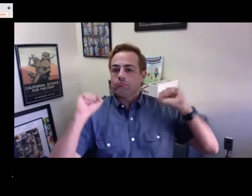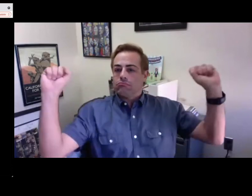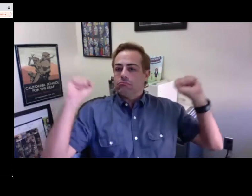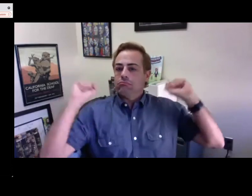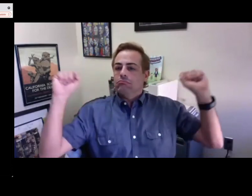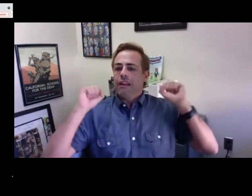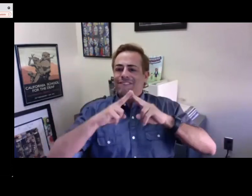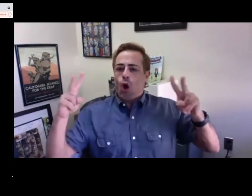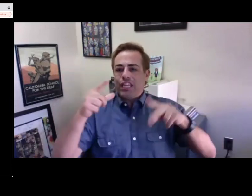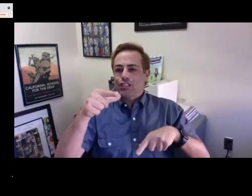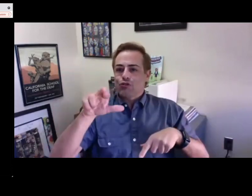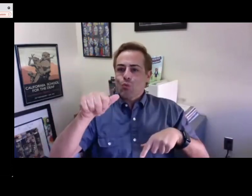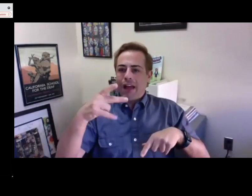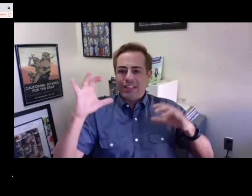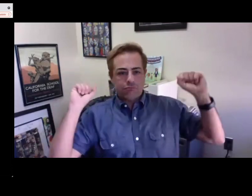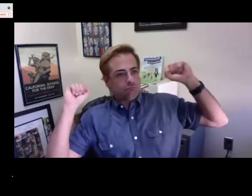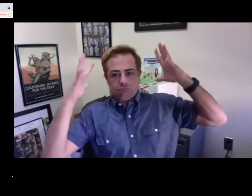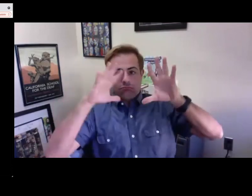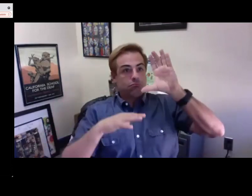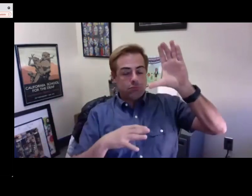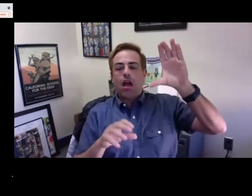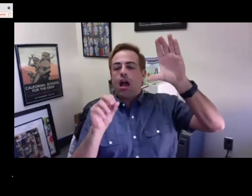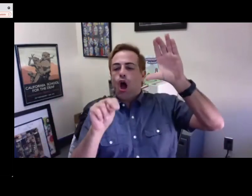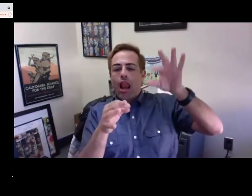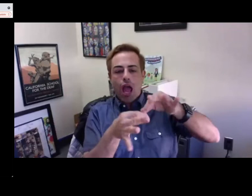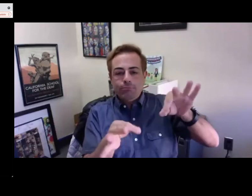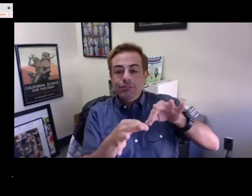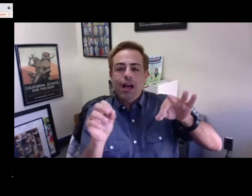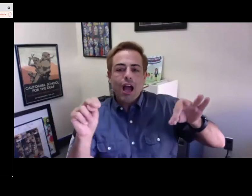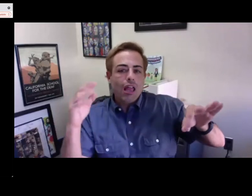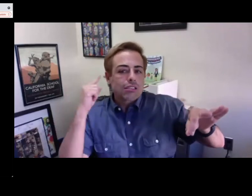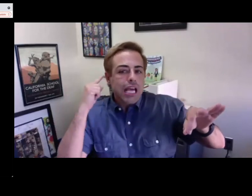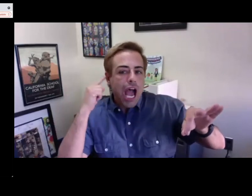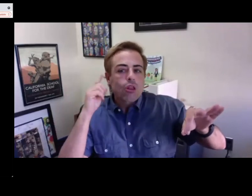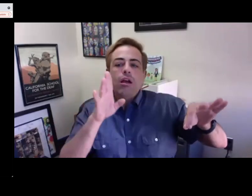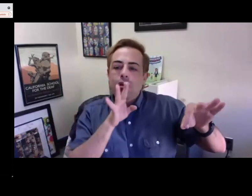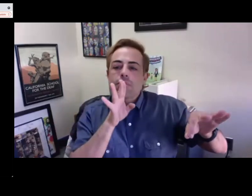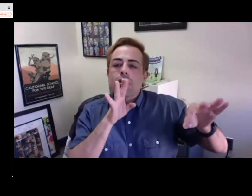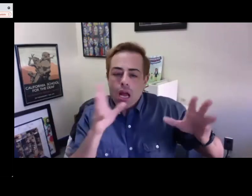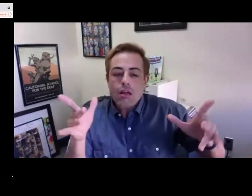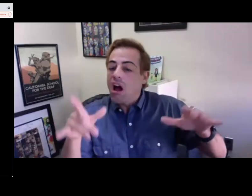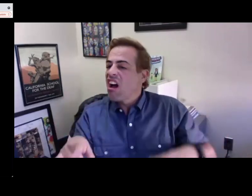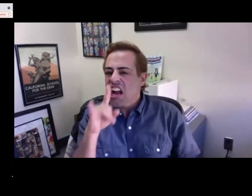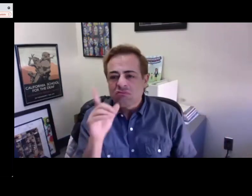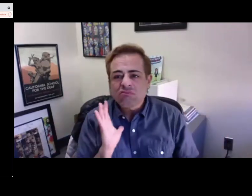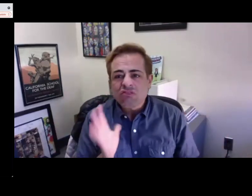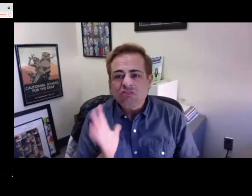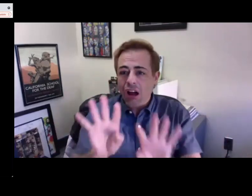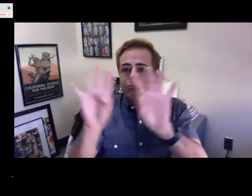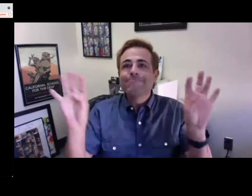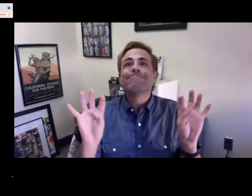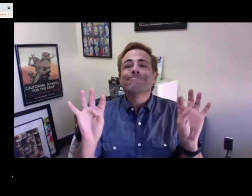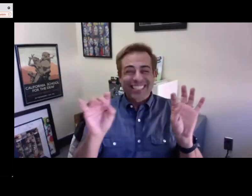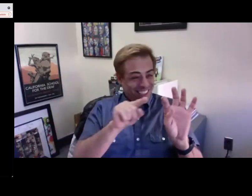And, they look at maybe a video that has the sound on and the captions